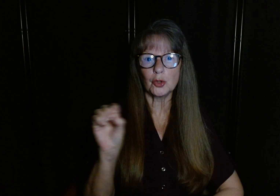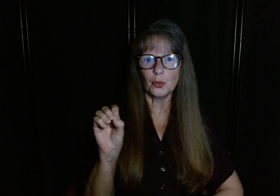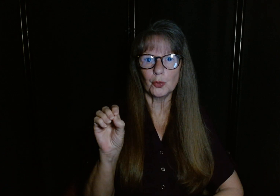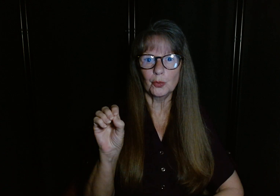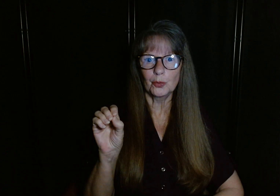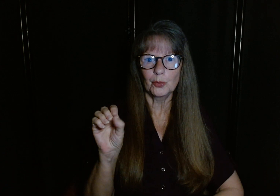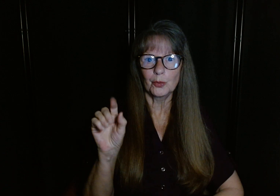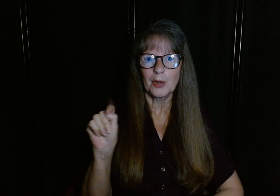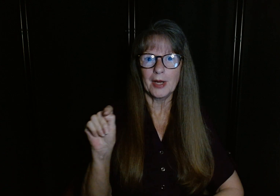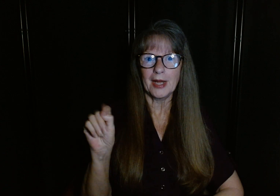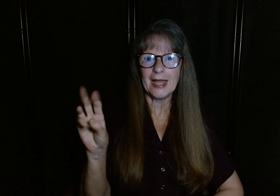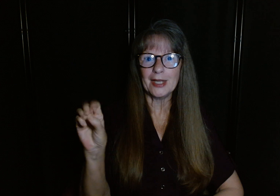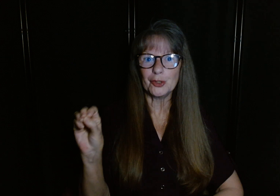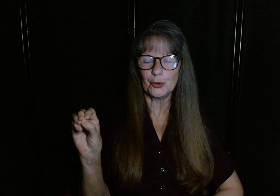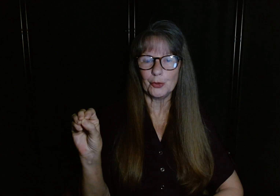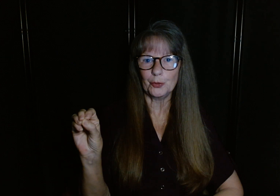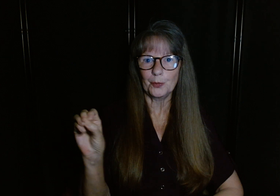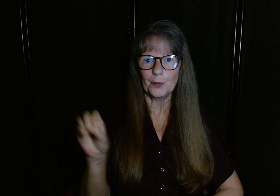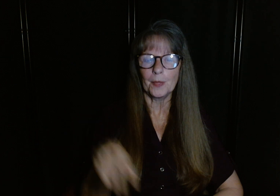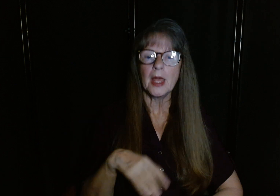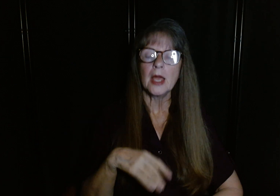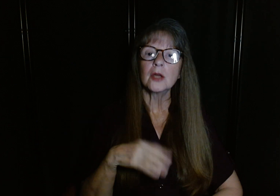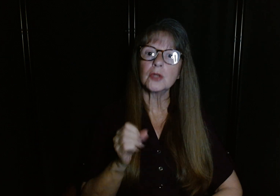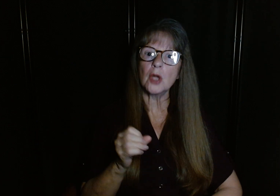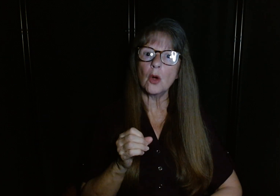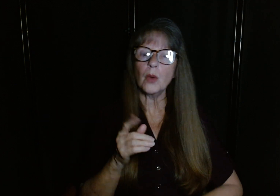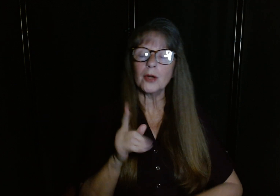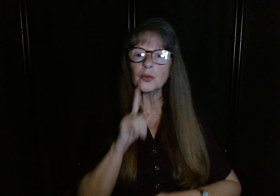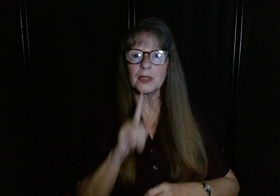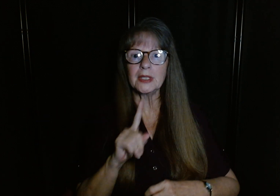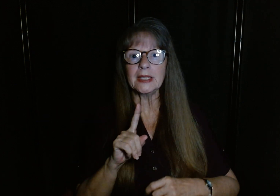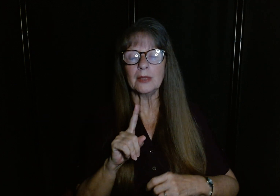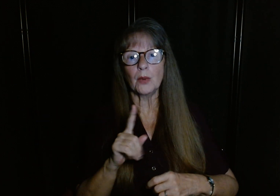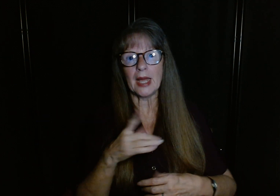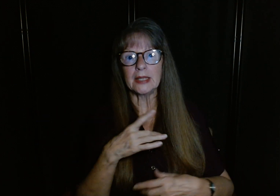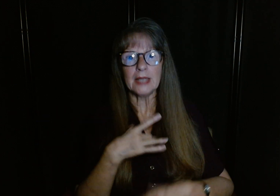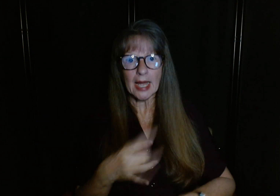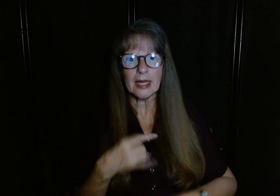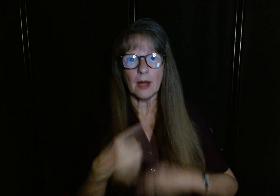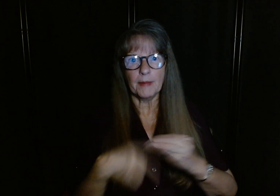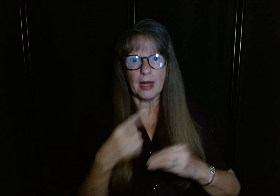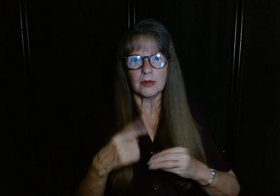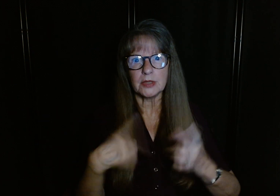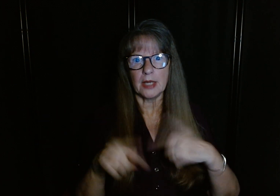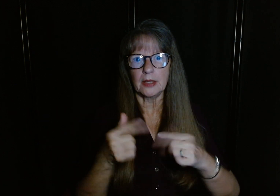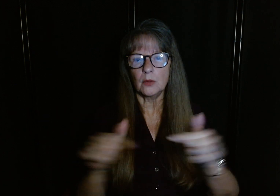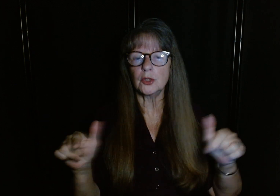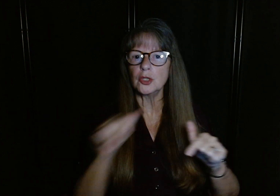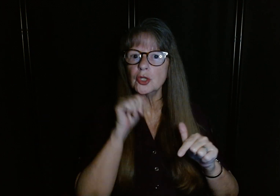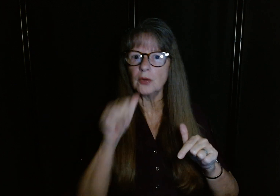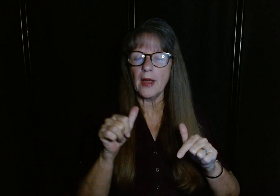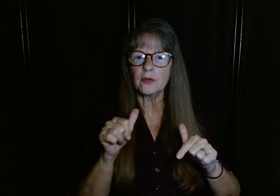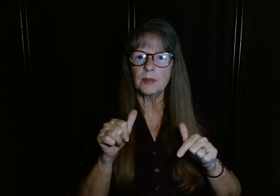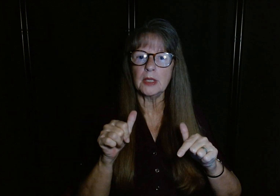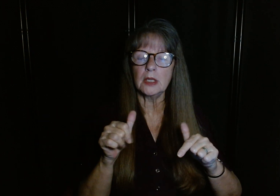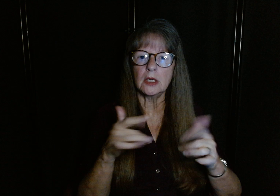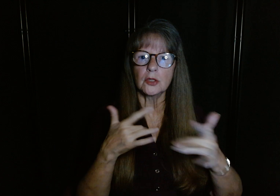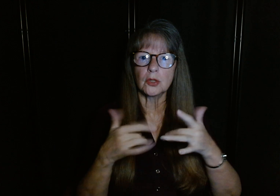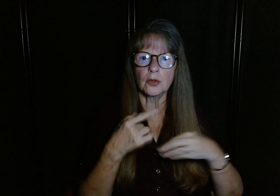two, and two. So what I like about sign language is you don't have to be concerned about